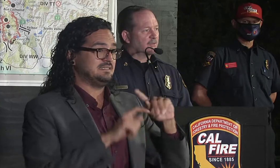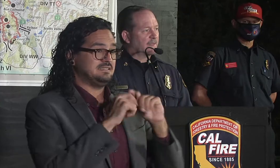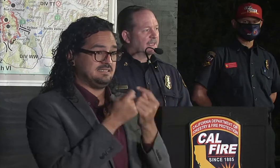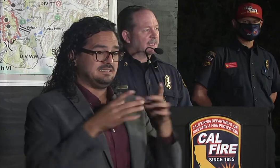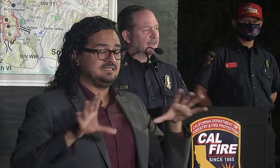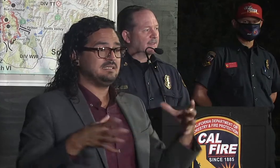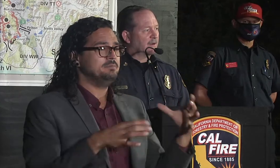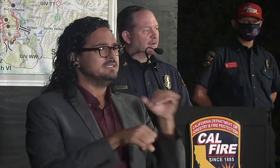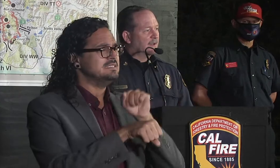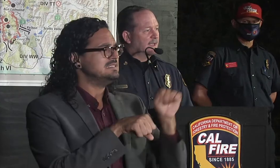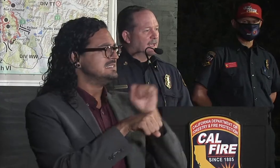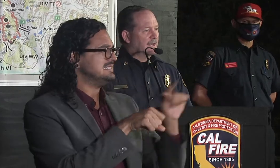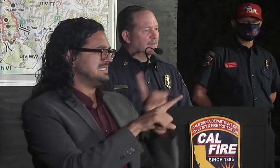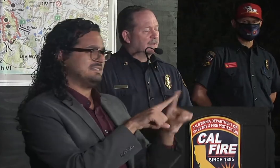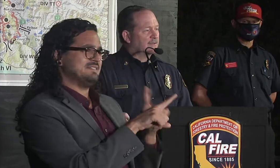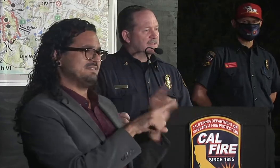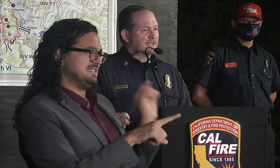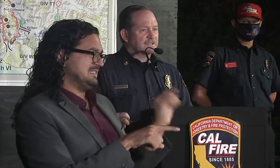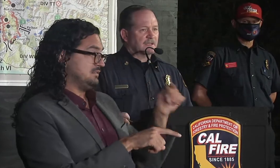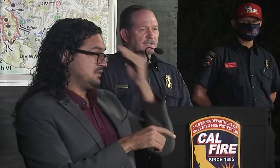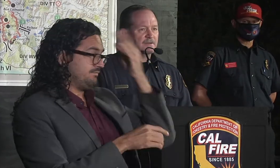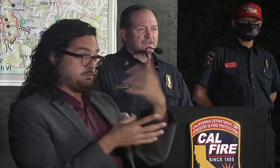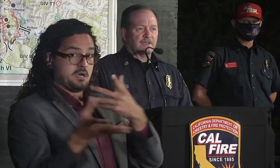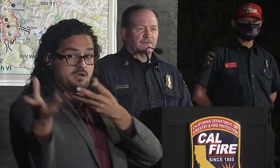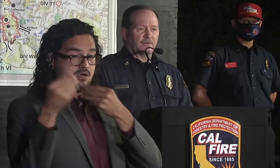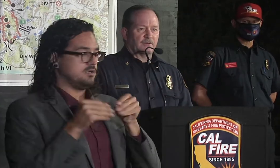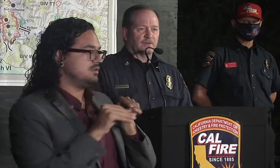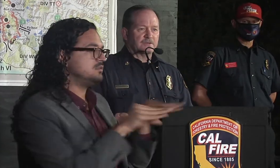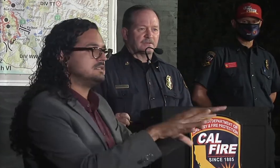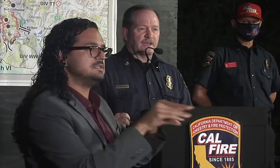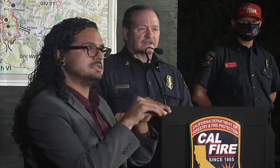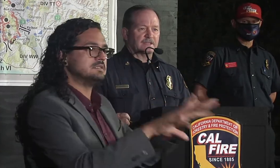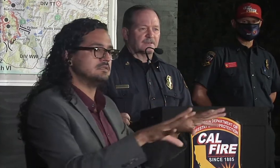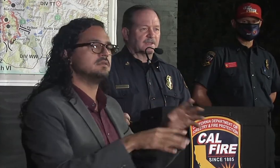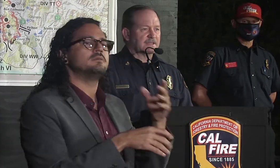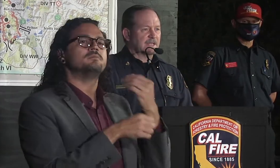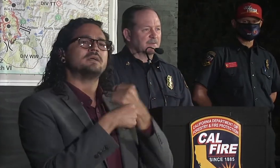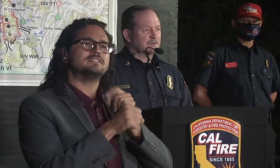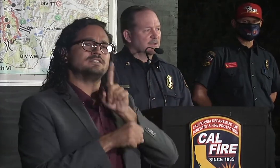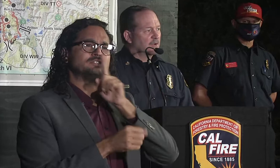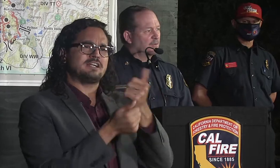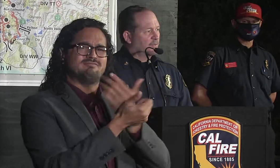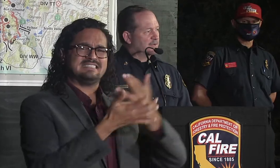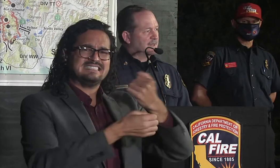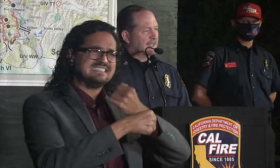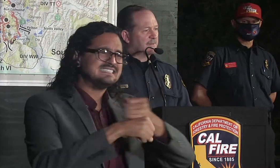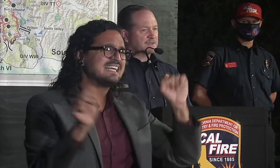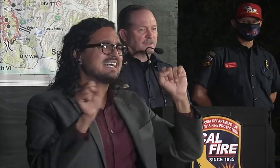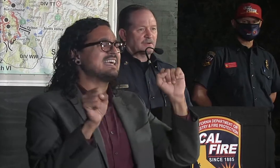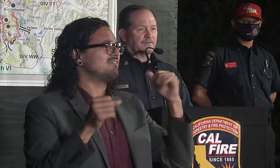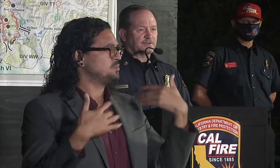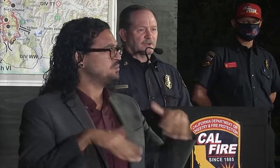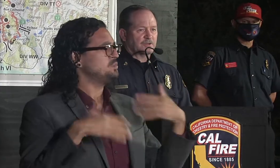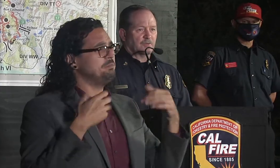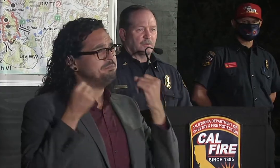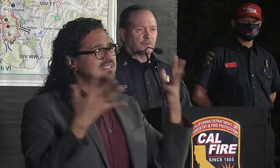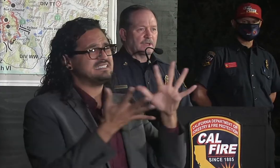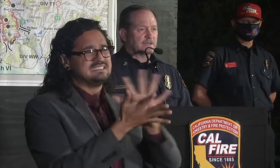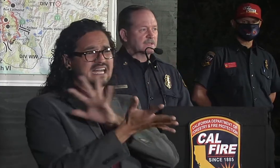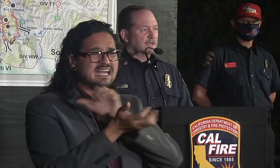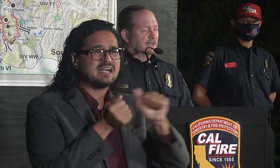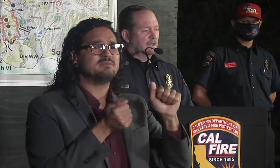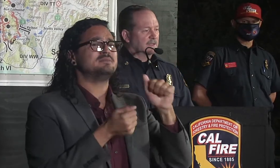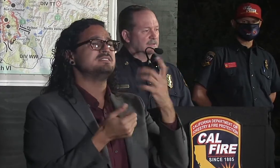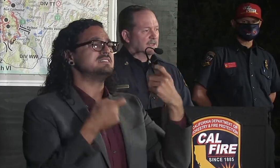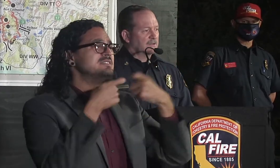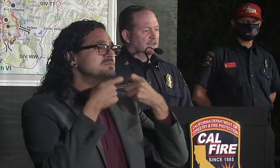this is over, they can get in there and make those sites even safer for those that have had significant damage or there's been damage to their infrastructure,